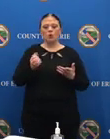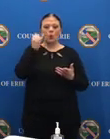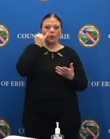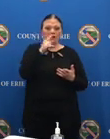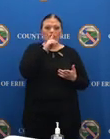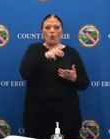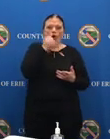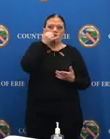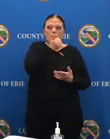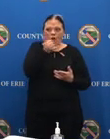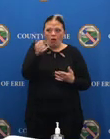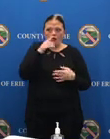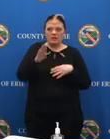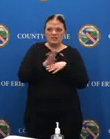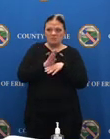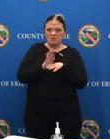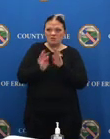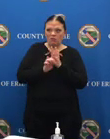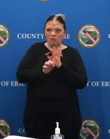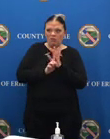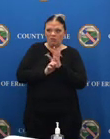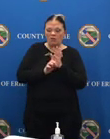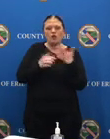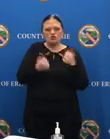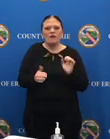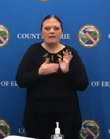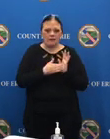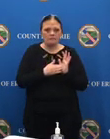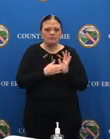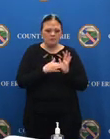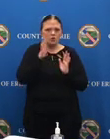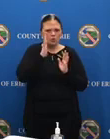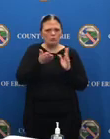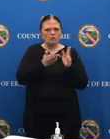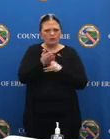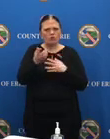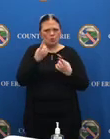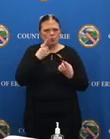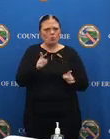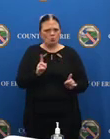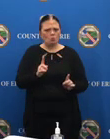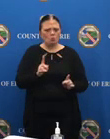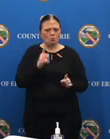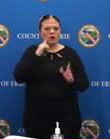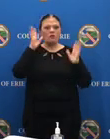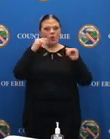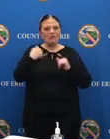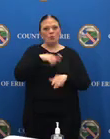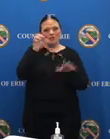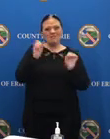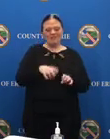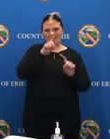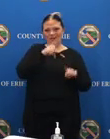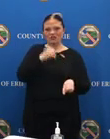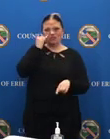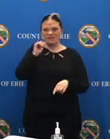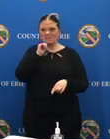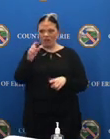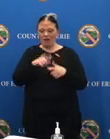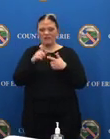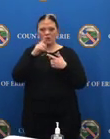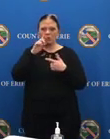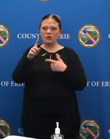you are calling and getting a busy signal, just try again. You will get through, and we will be able to hopefully answer your question. If not, we'll direct you to